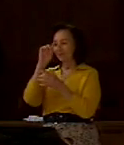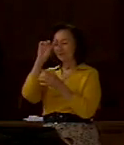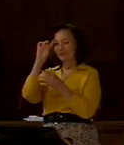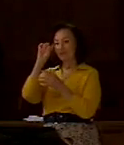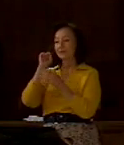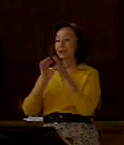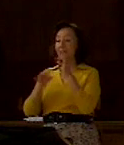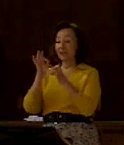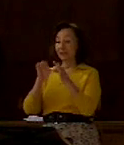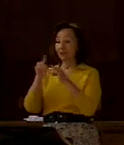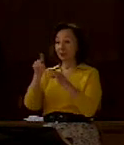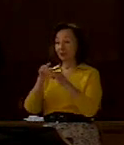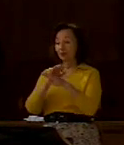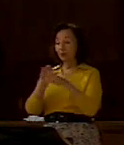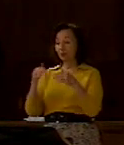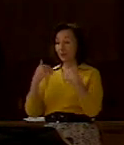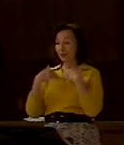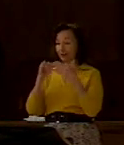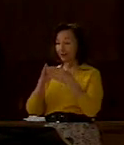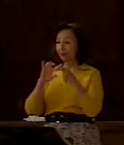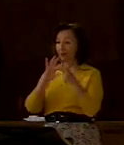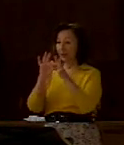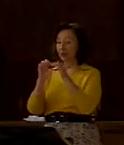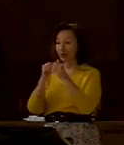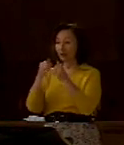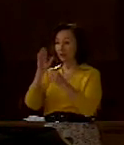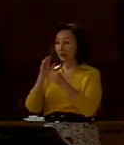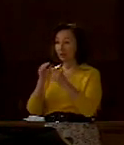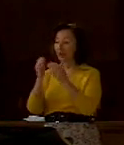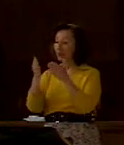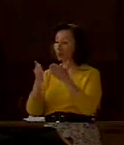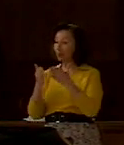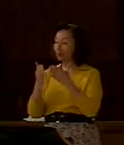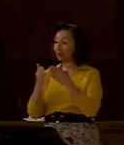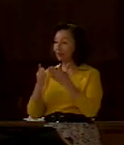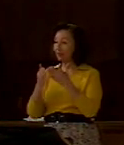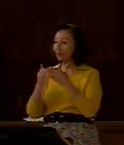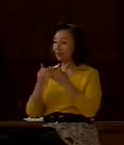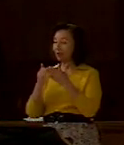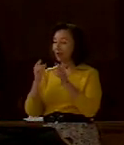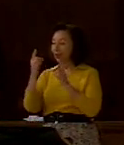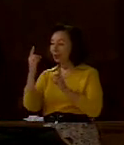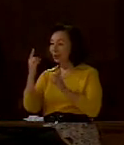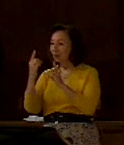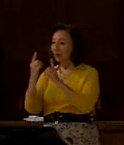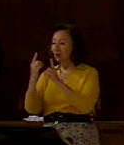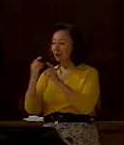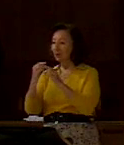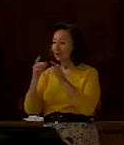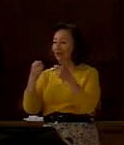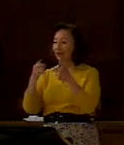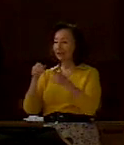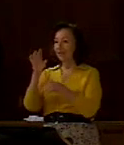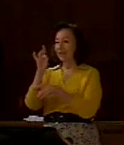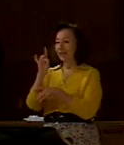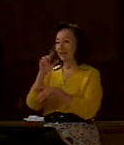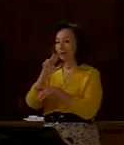If you don't have that relationship with God, or you want it just closer, please text me,